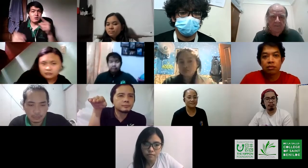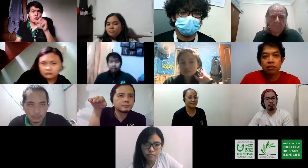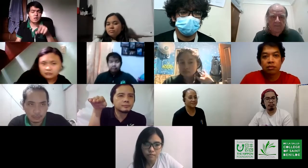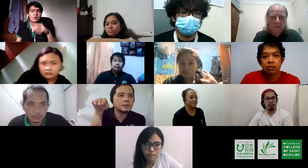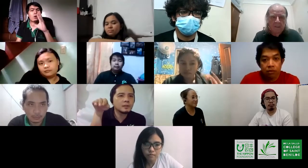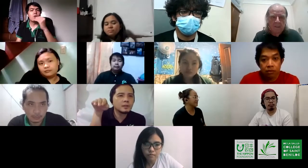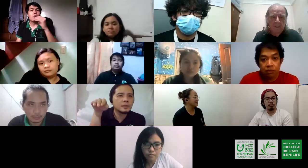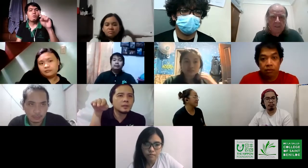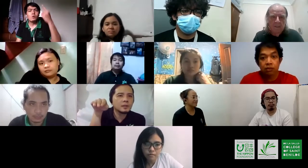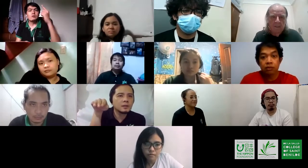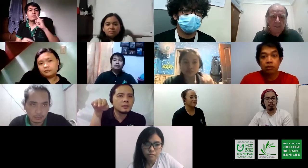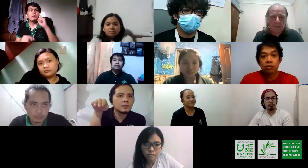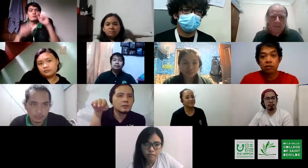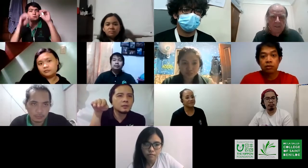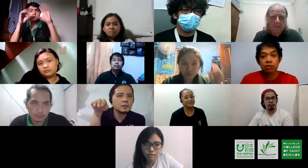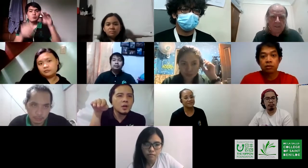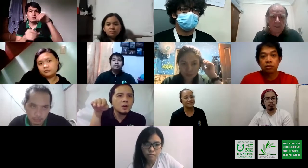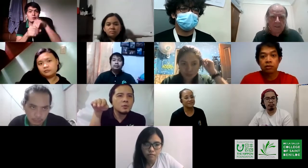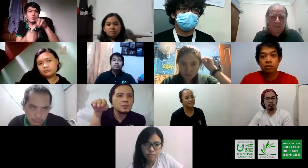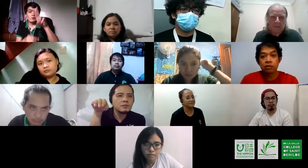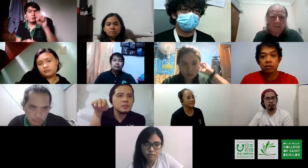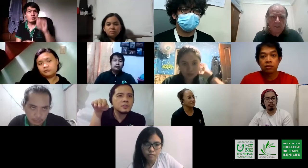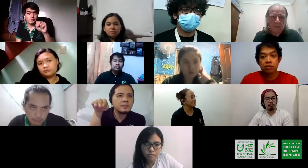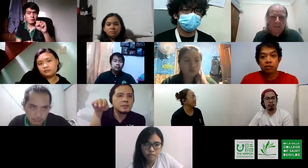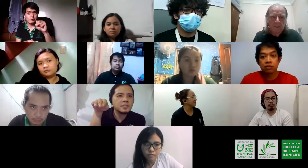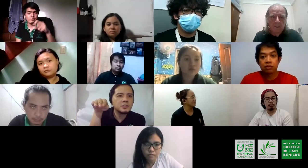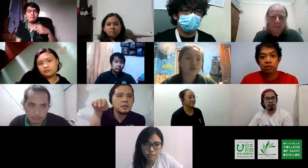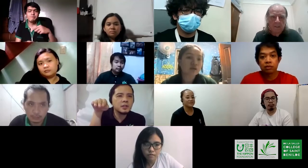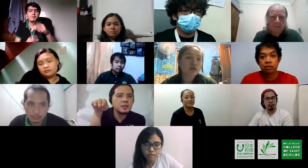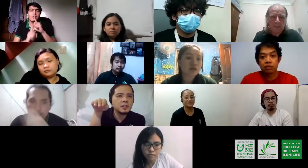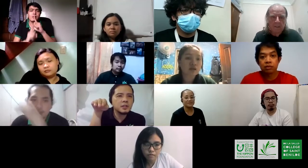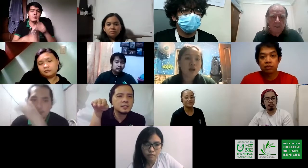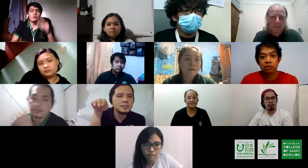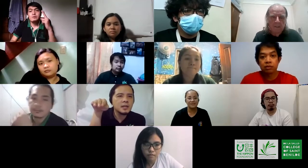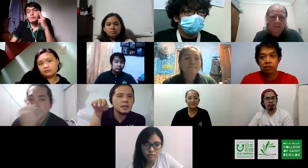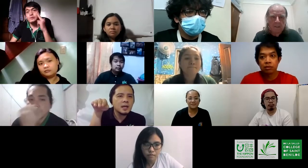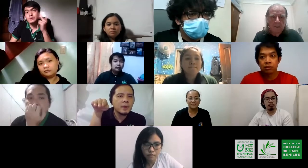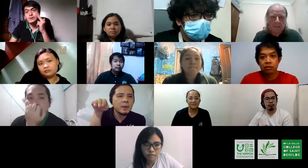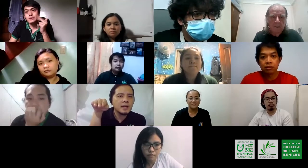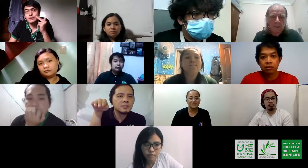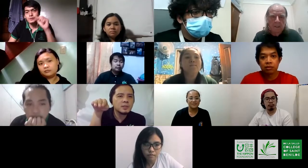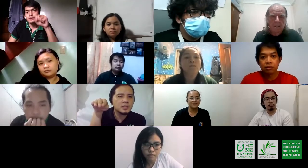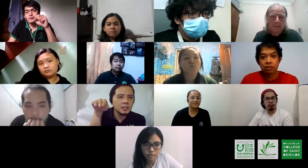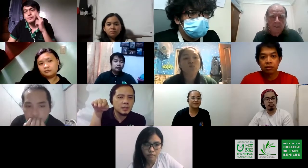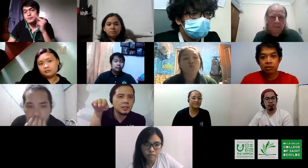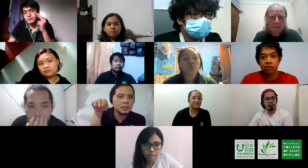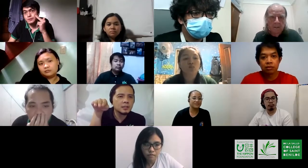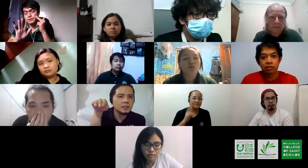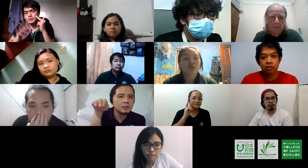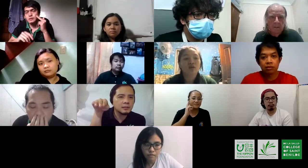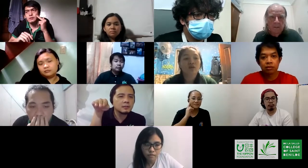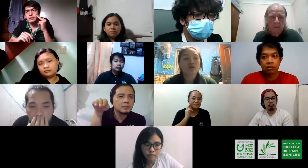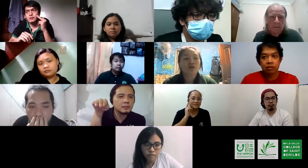So I'm wondering what is the real answer. Okay, let's look it up on the internet.